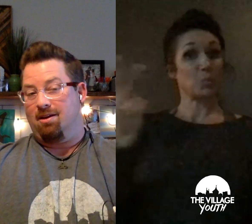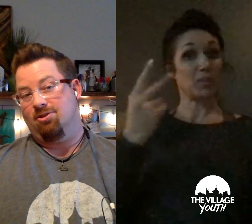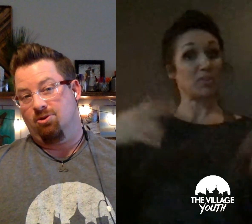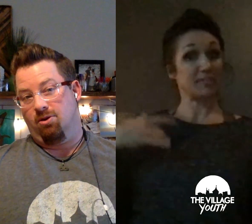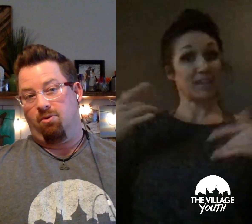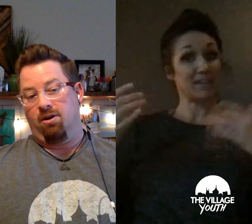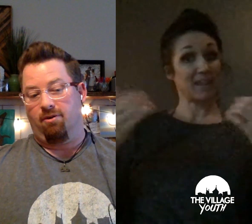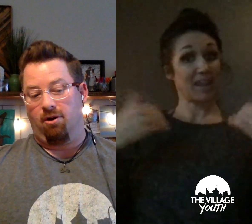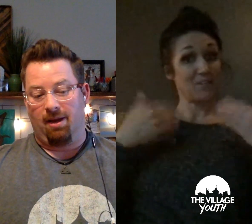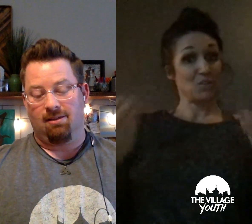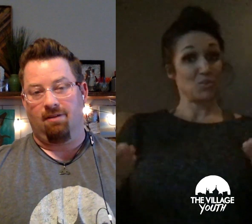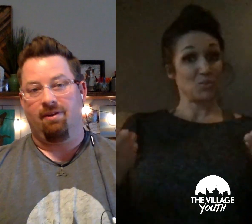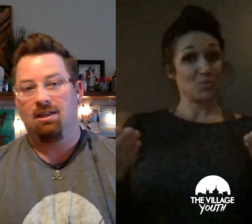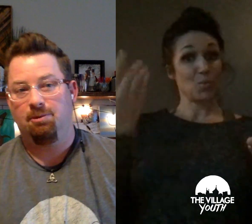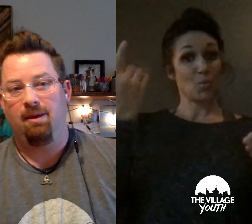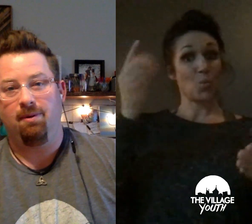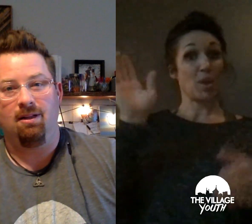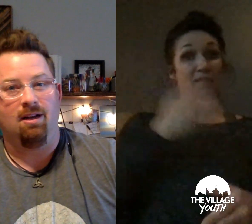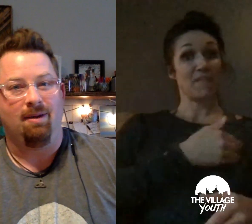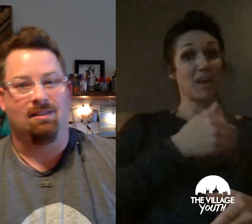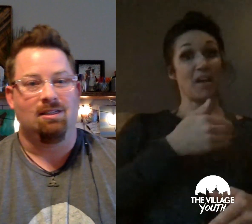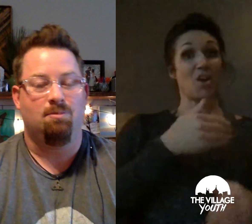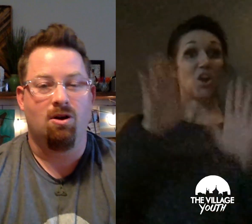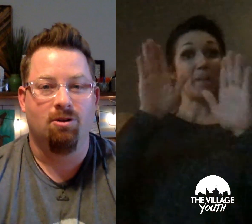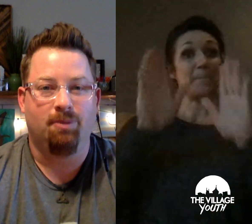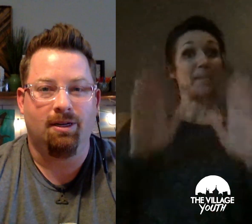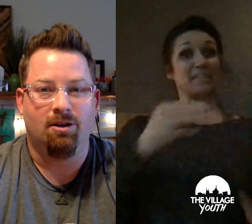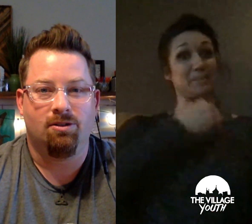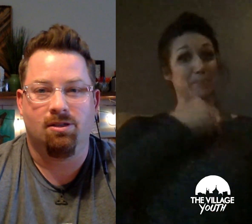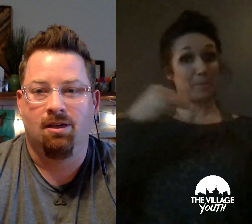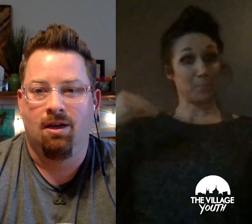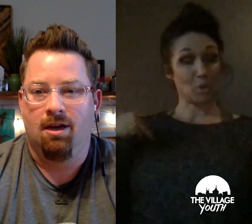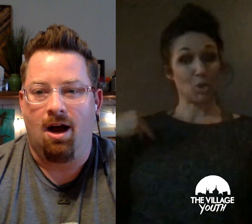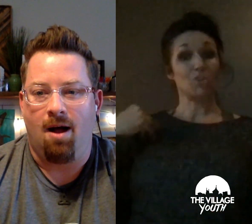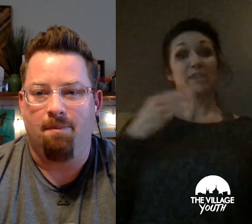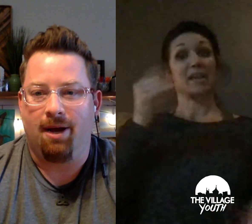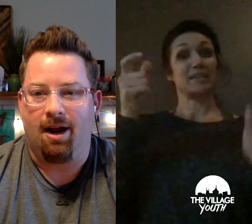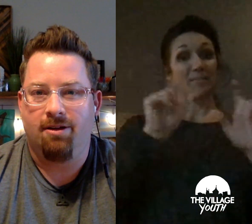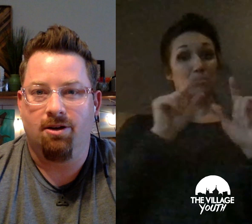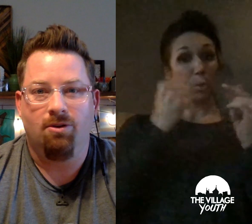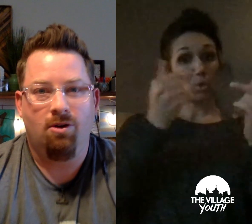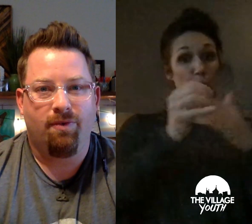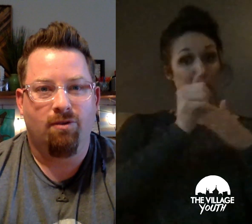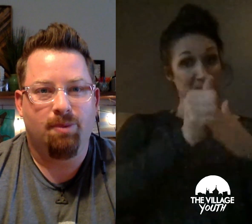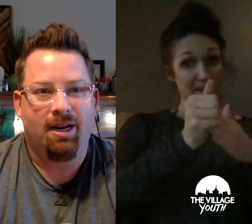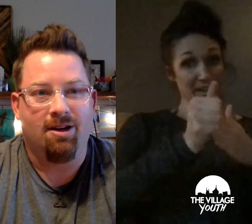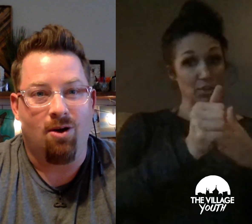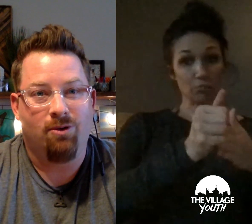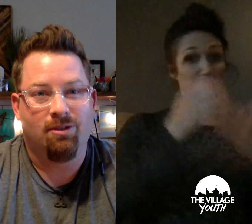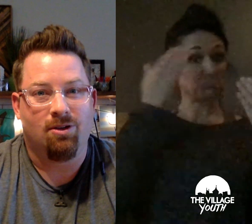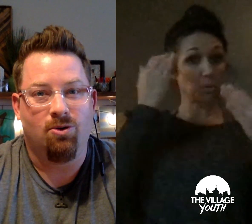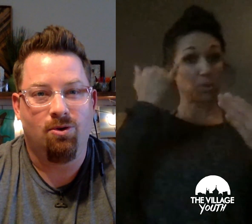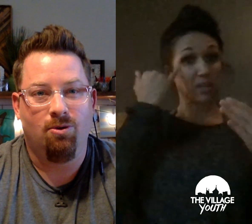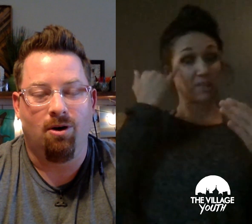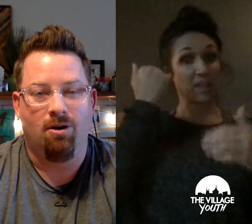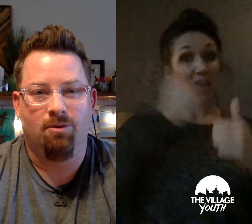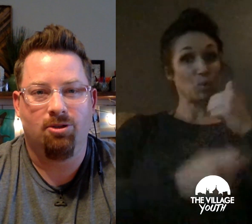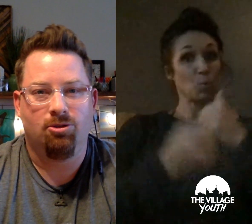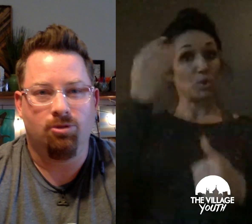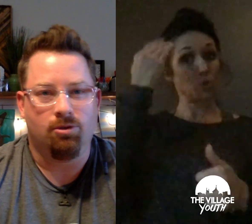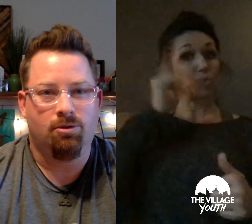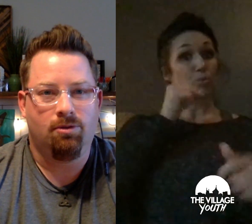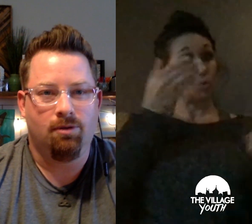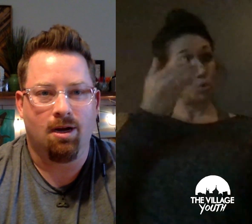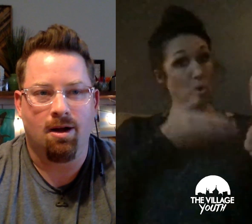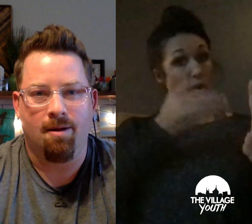have you because you are one of our amazing village people and amazing small group leaders. But I don't know if everybody knows who you are, what